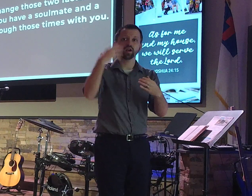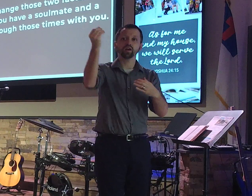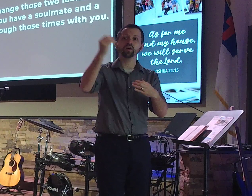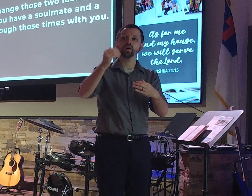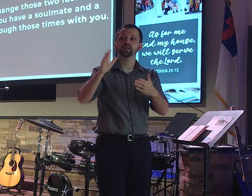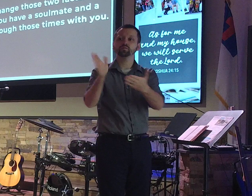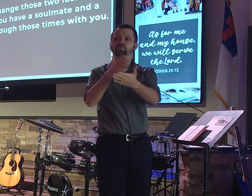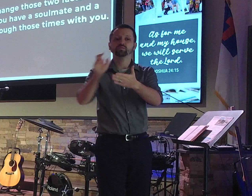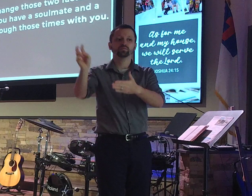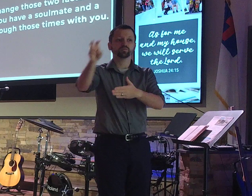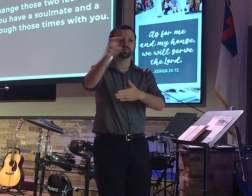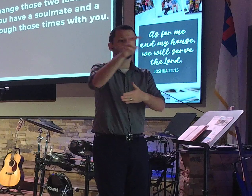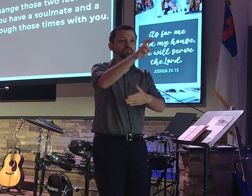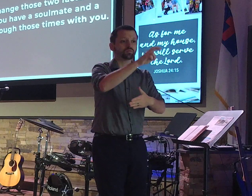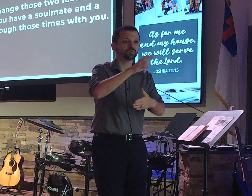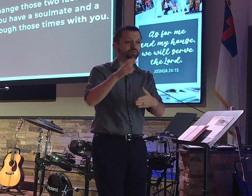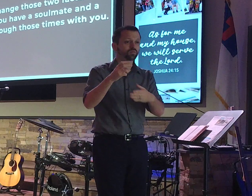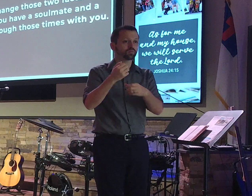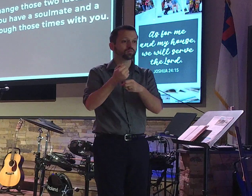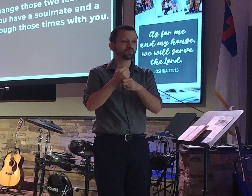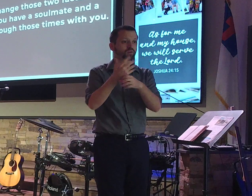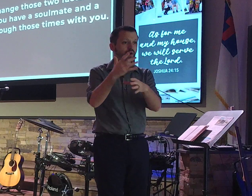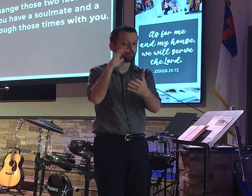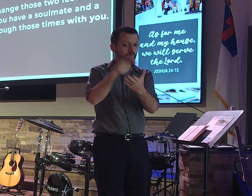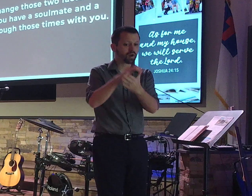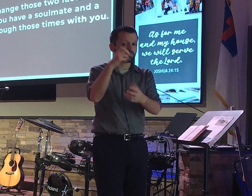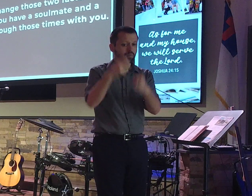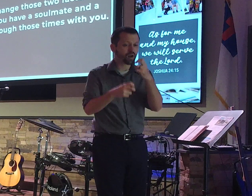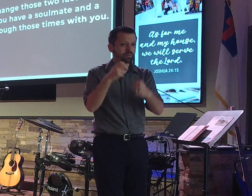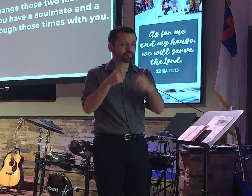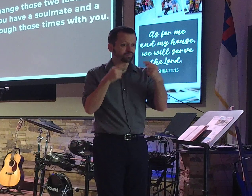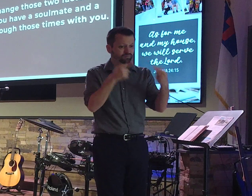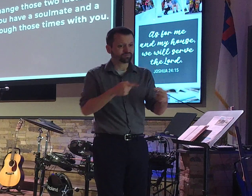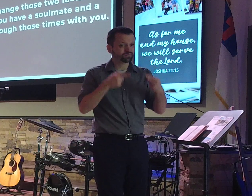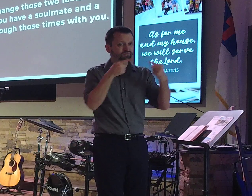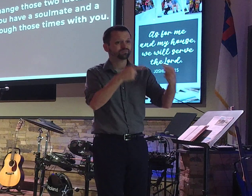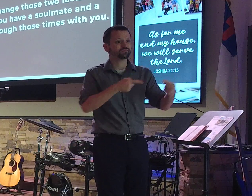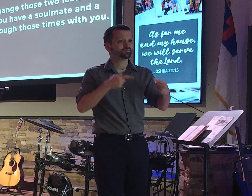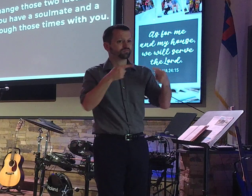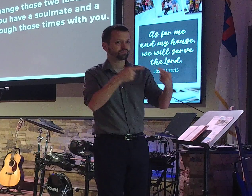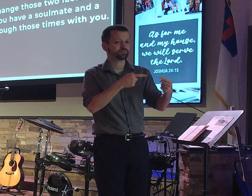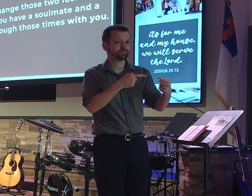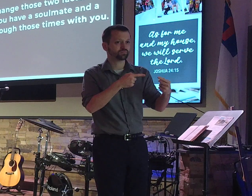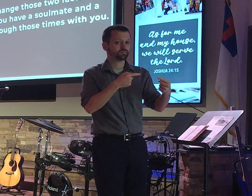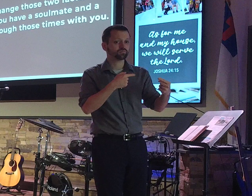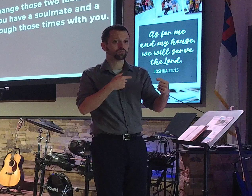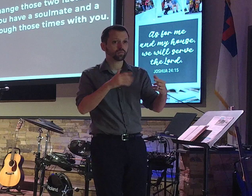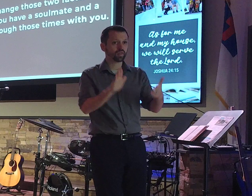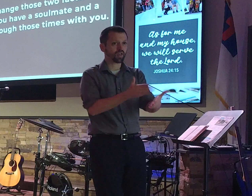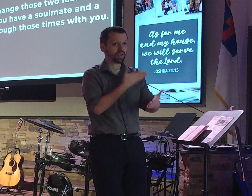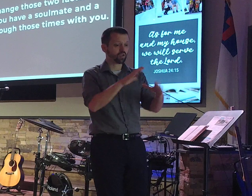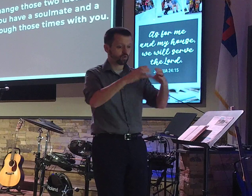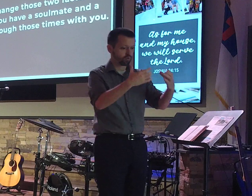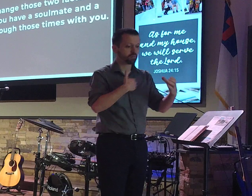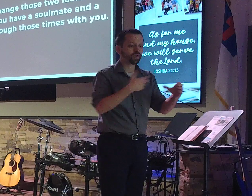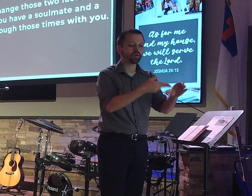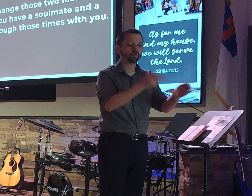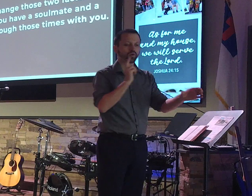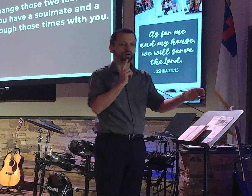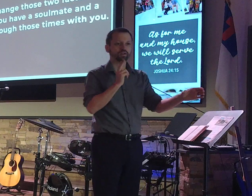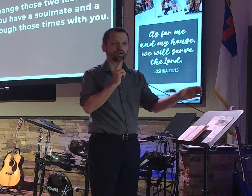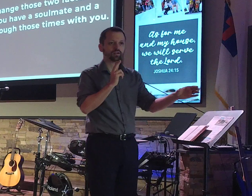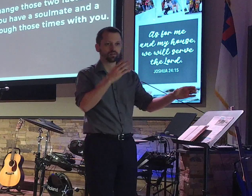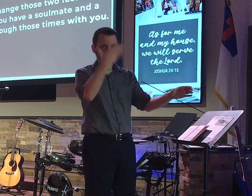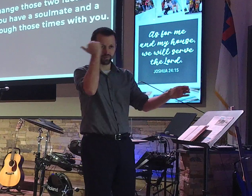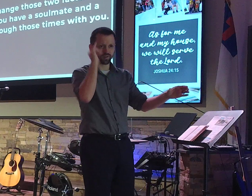the weekends, which created marital problems and marital conflict in our marriage. So I quit the singing group, and I'm like,